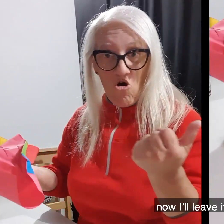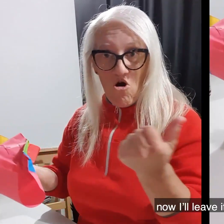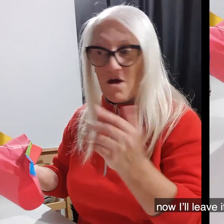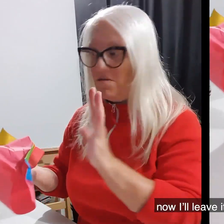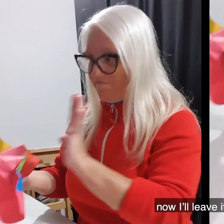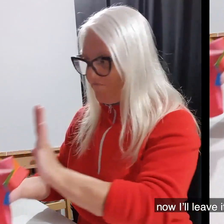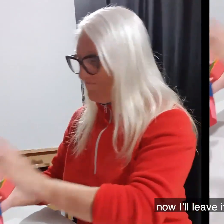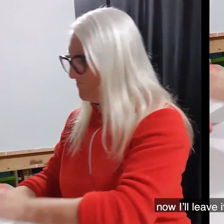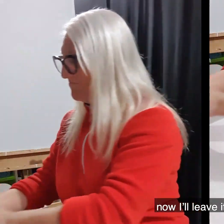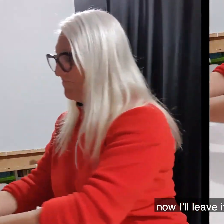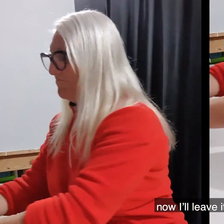Now I'll leave it to dry.